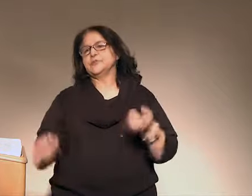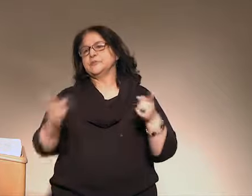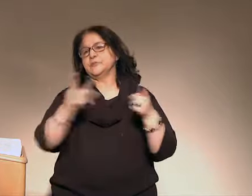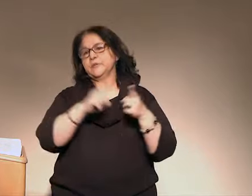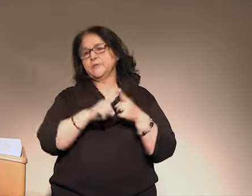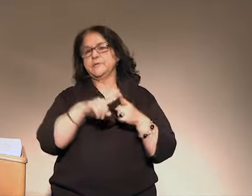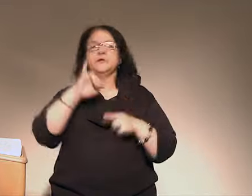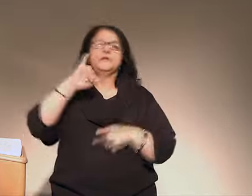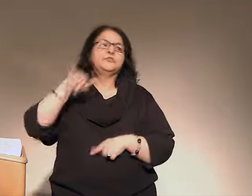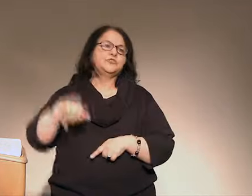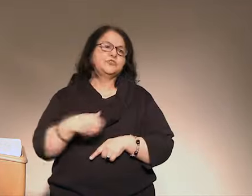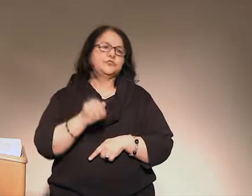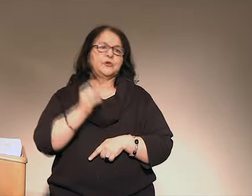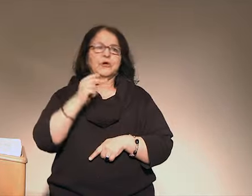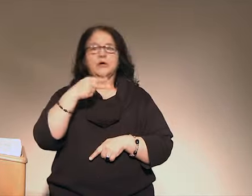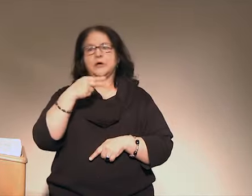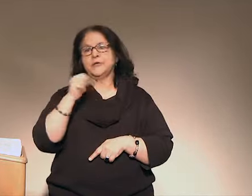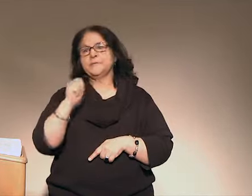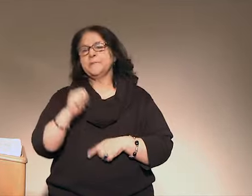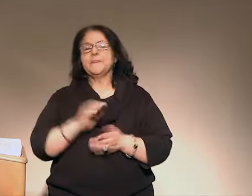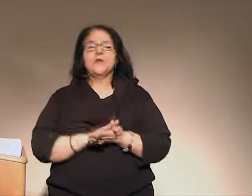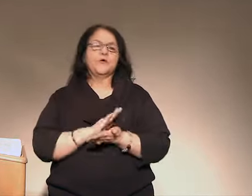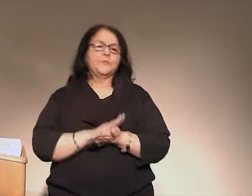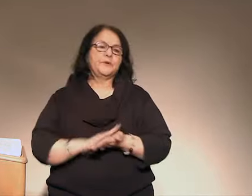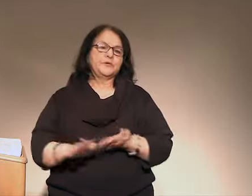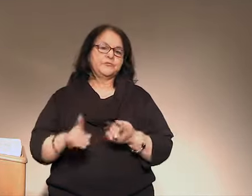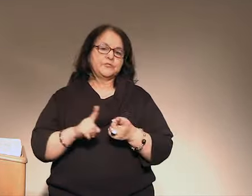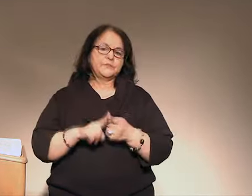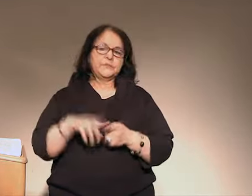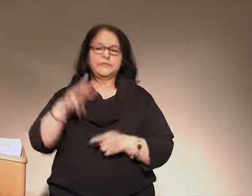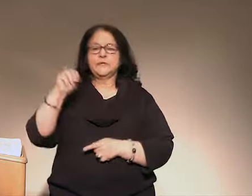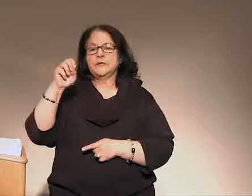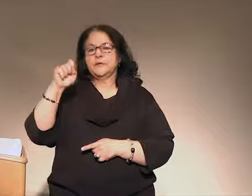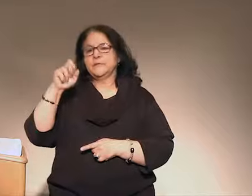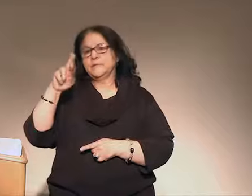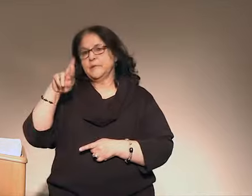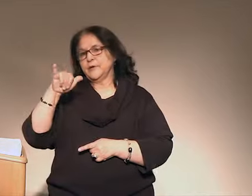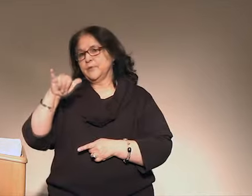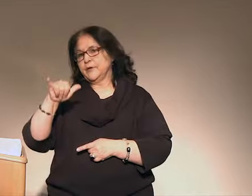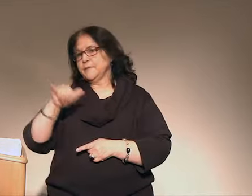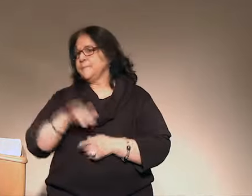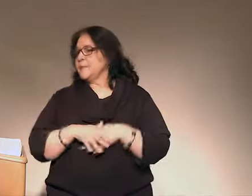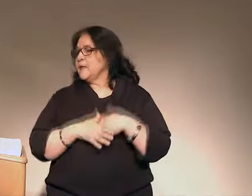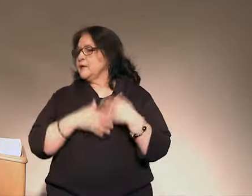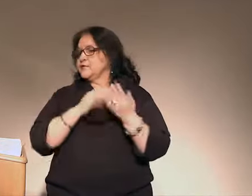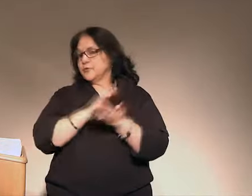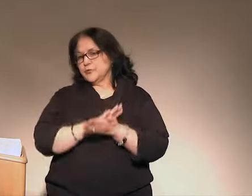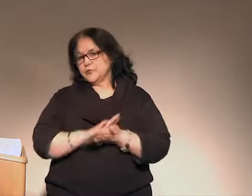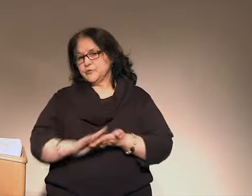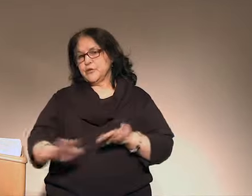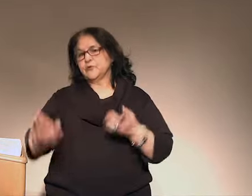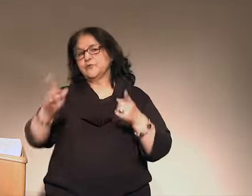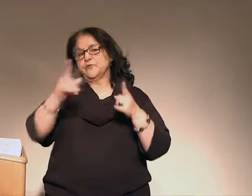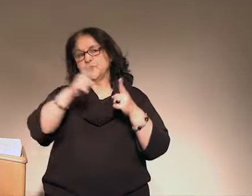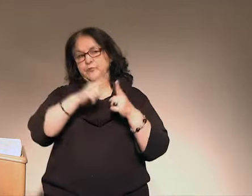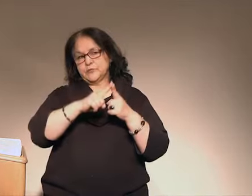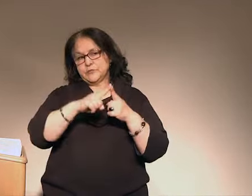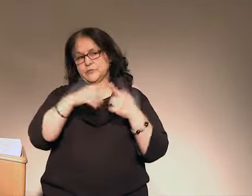to meet John, or pleasure to meet Mary. So this is how you would form your sentence